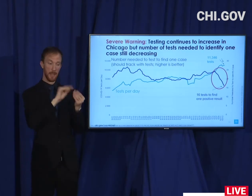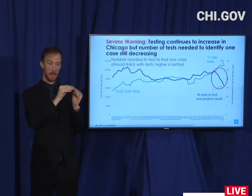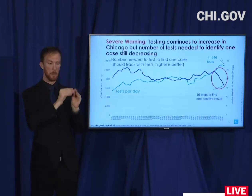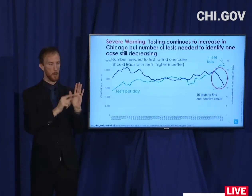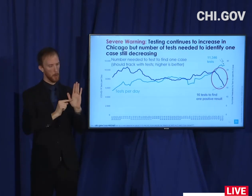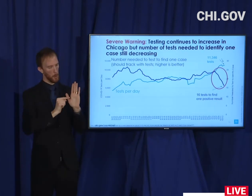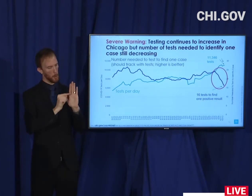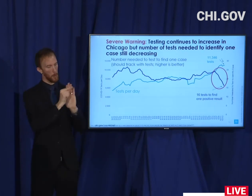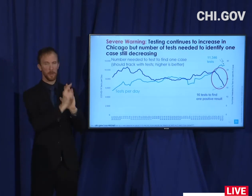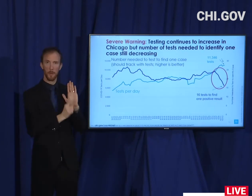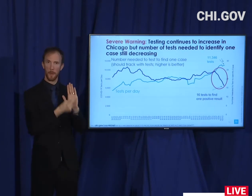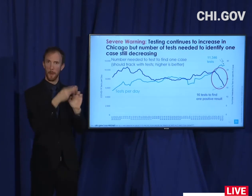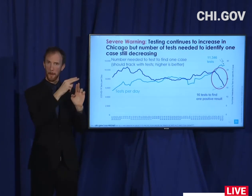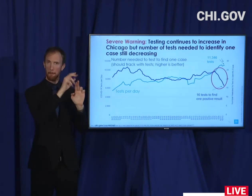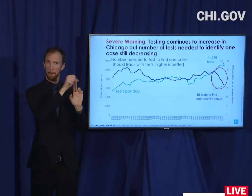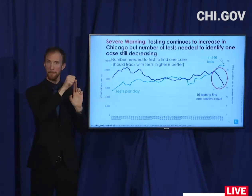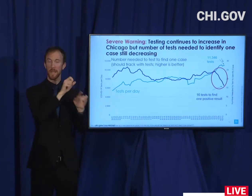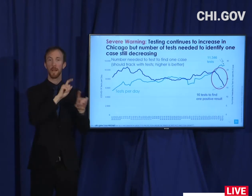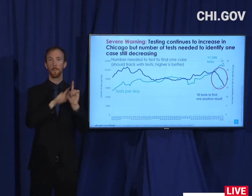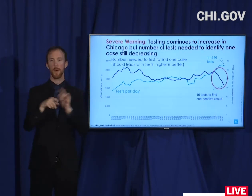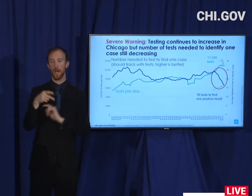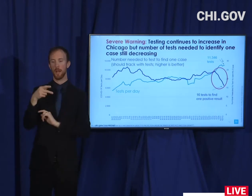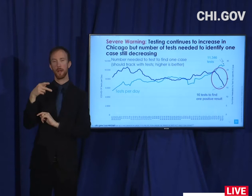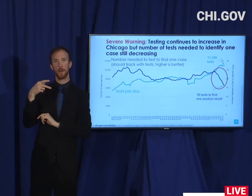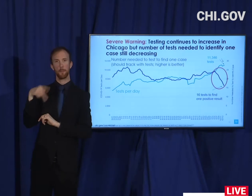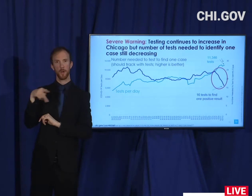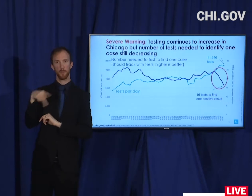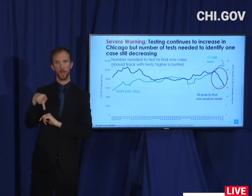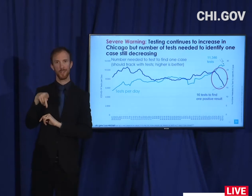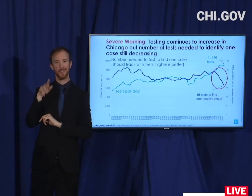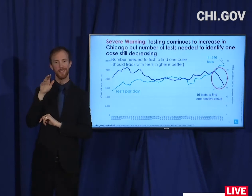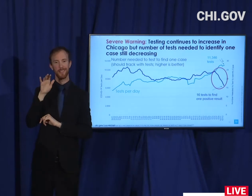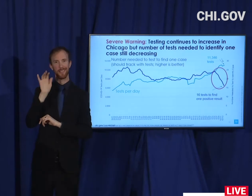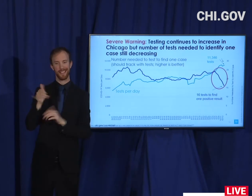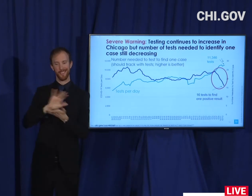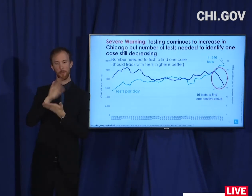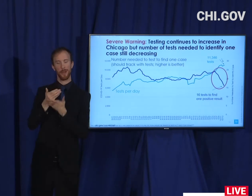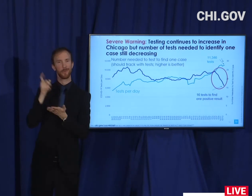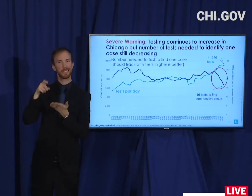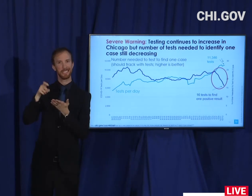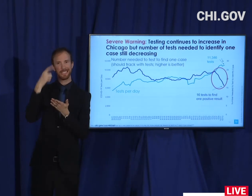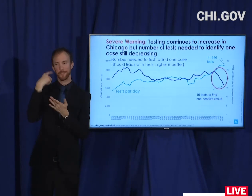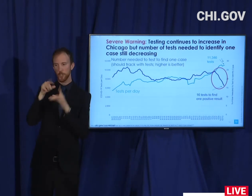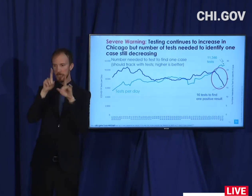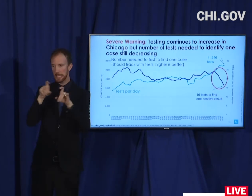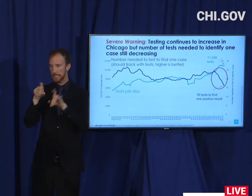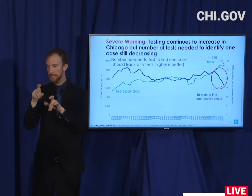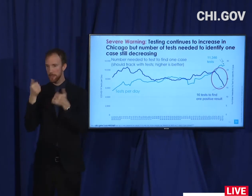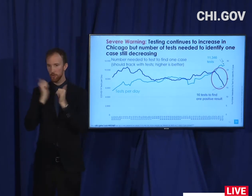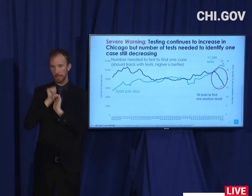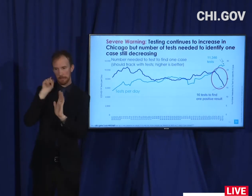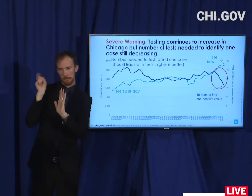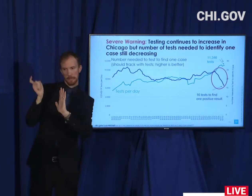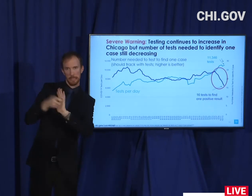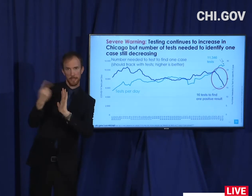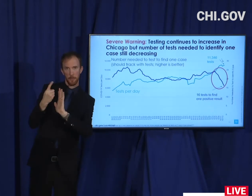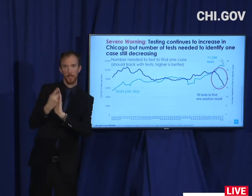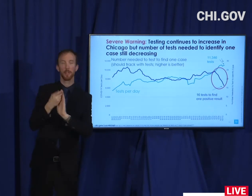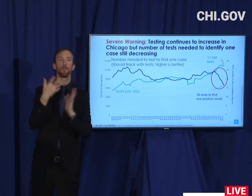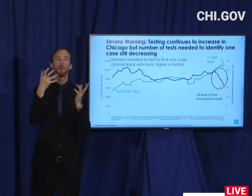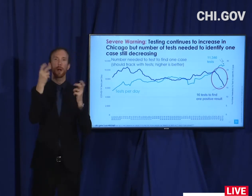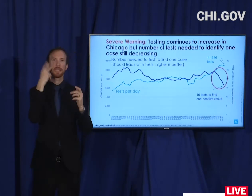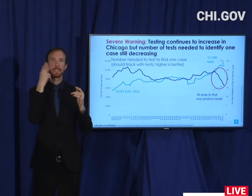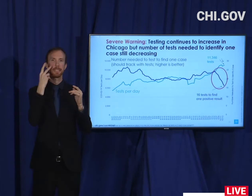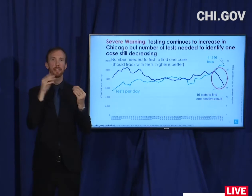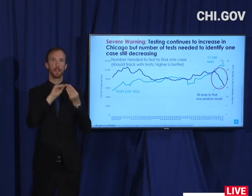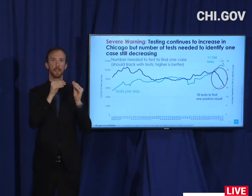line is our number needed to test to find one case. Those should track along with each other. But higher is